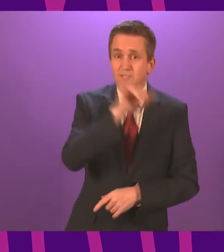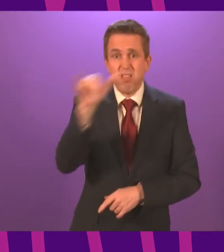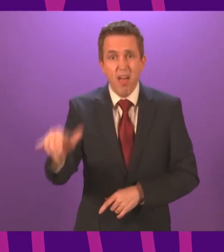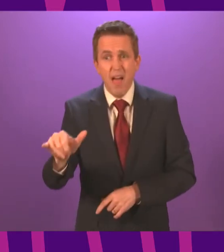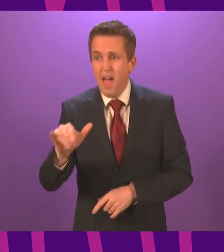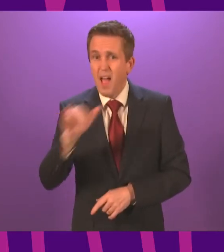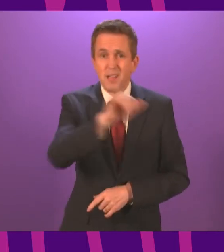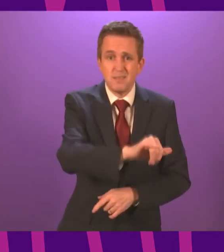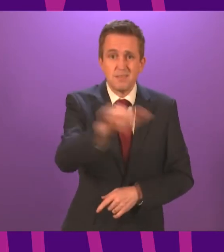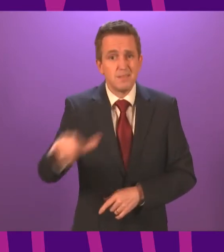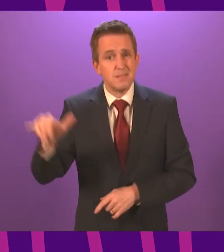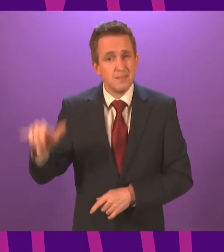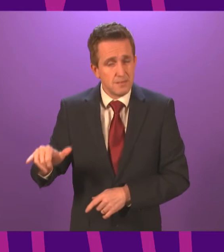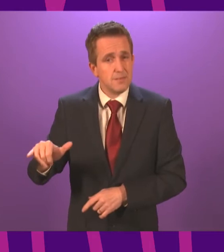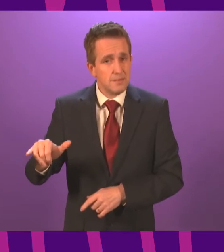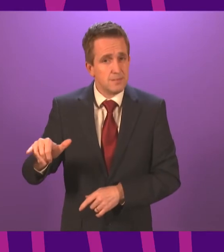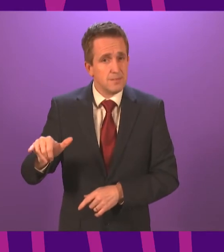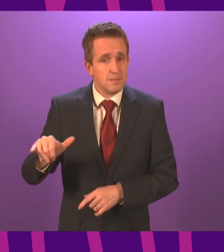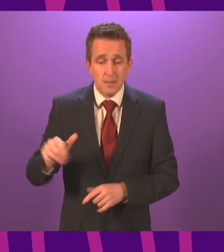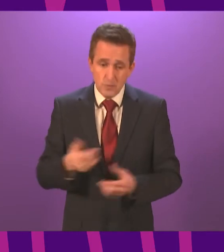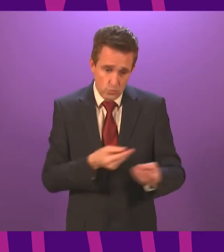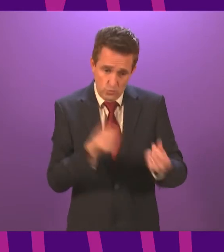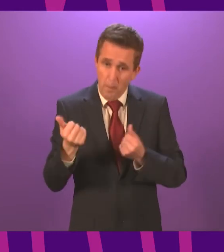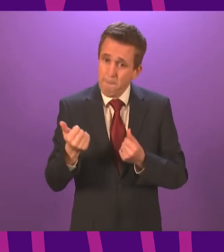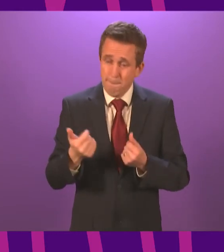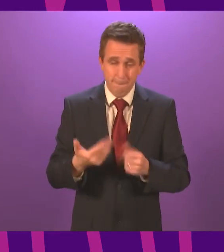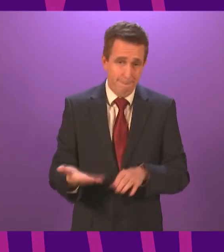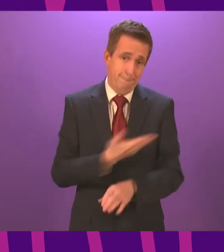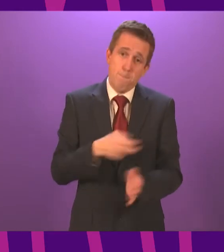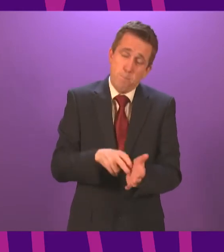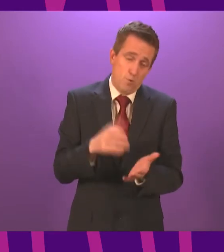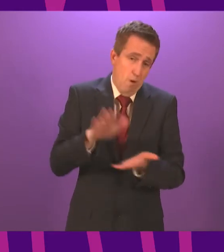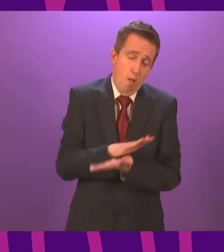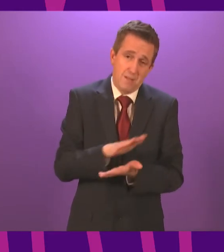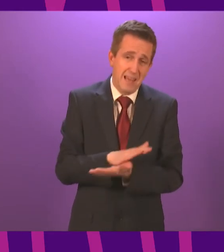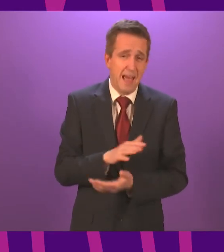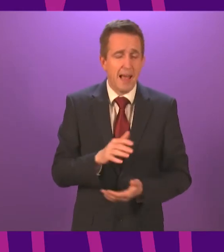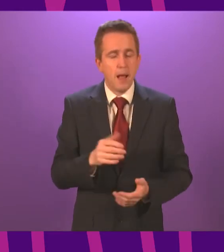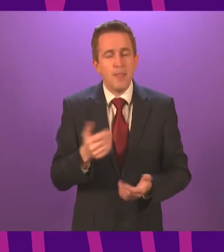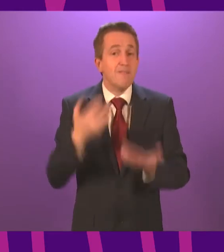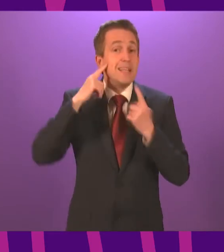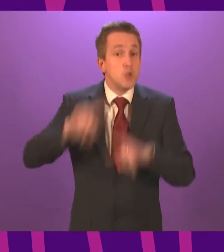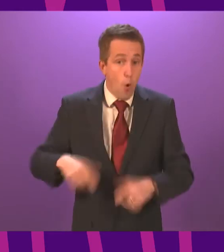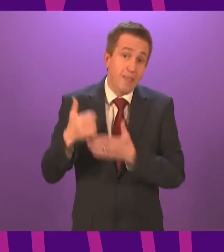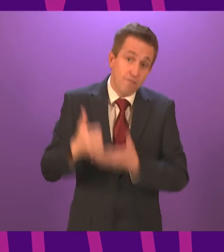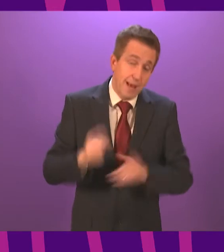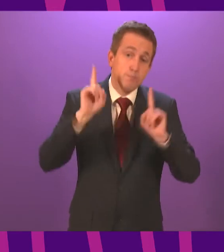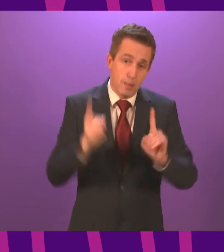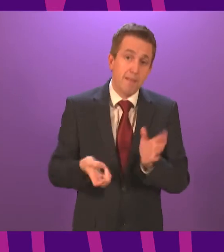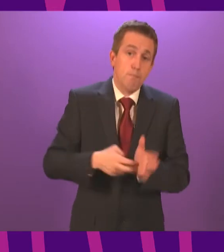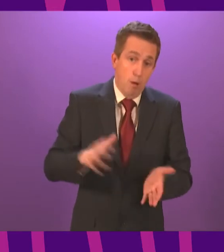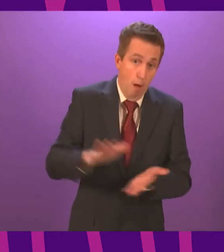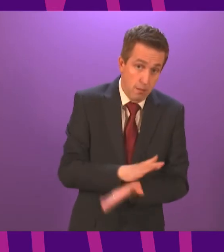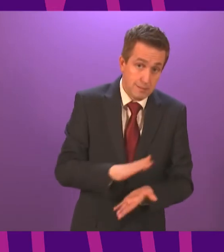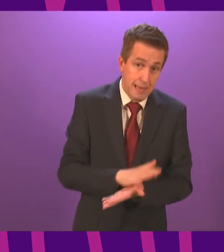matters, as people who have long-booked holidays, despite the advice that they've got long-booked holidays that were permitted to go, will